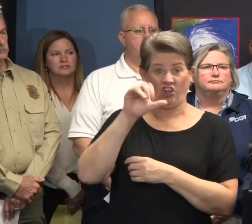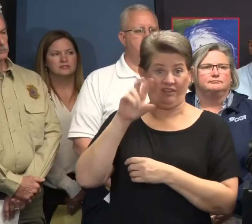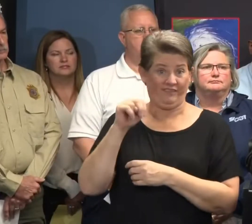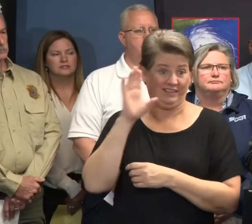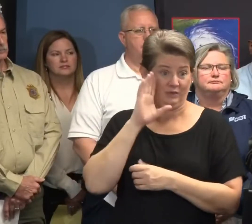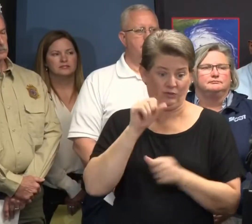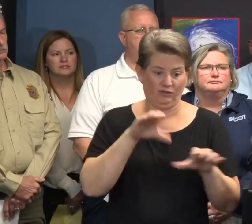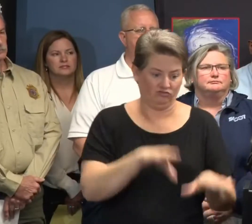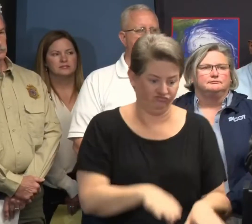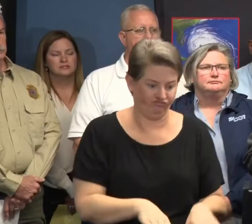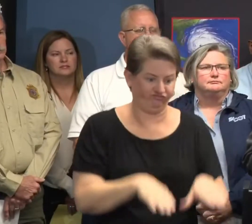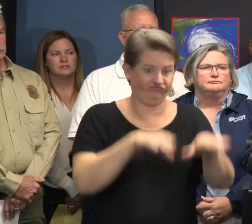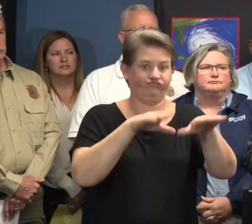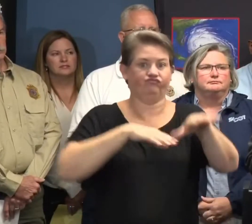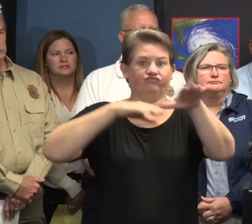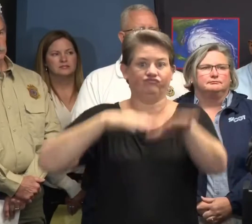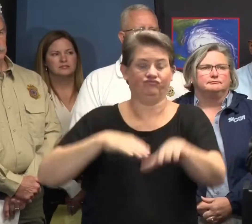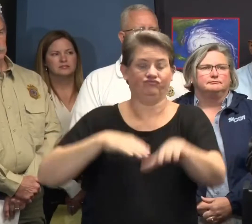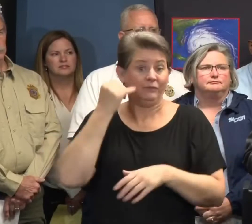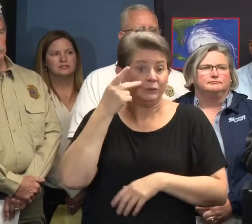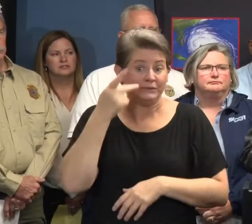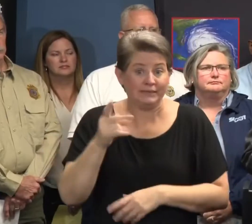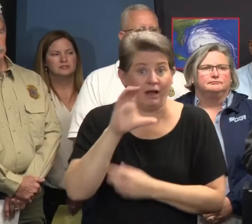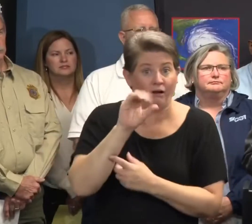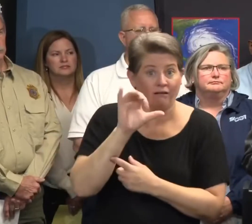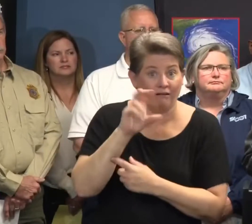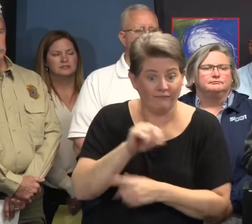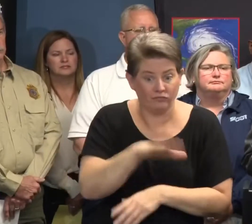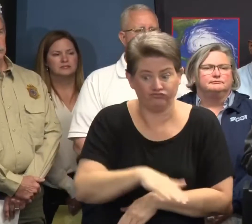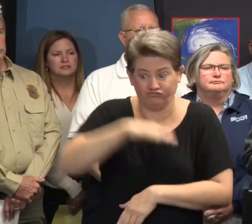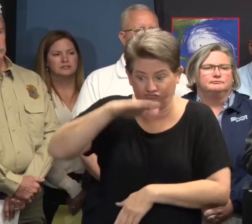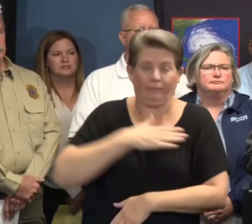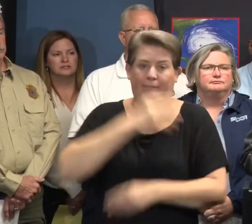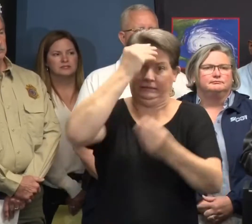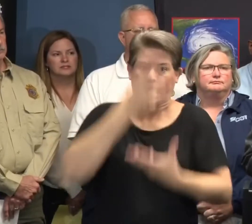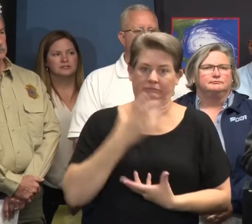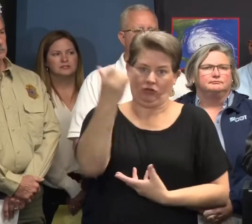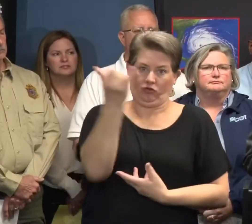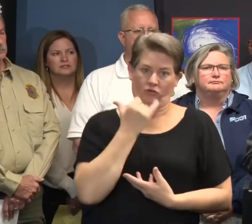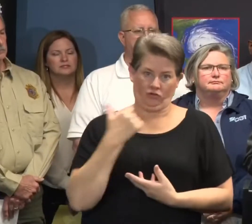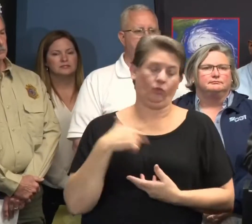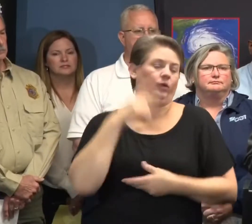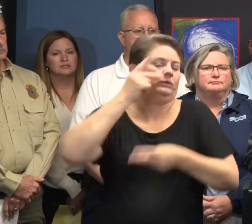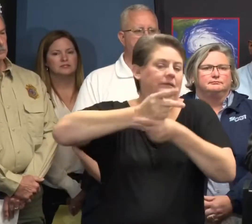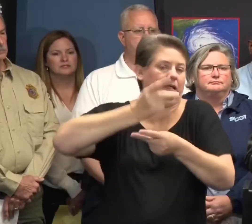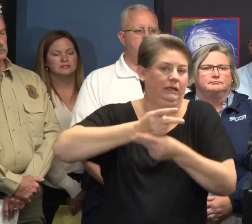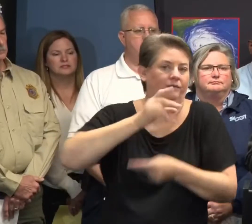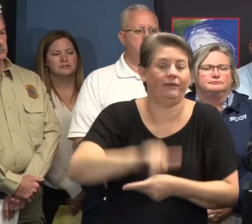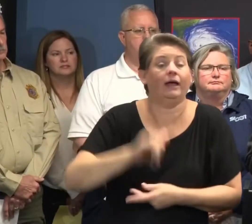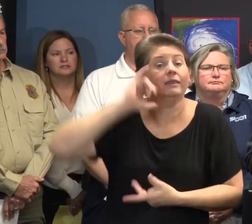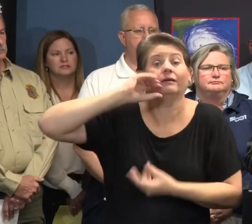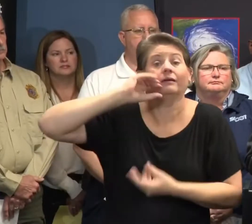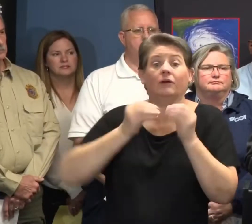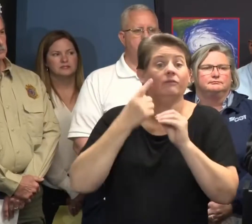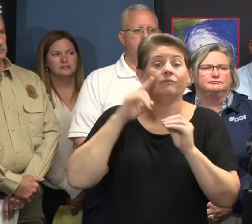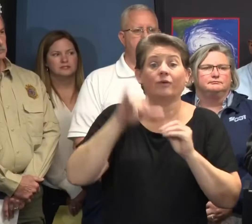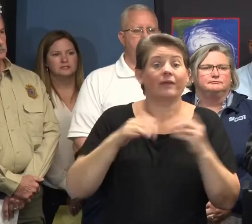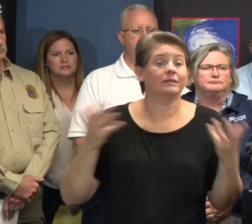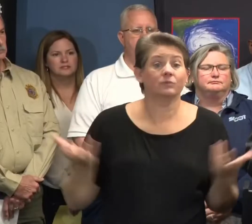very pleasant, but if you find that, please call us, and we will help manage that. We will make sure that gets taken care of. And the number for that